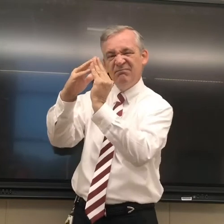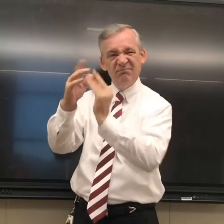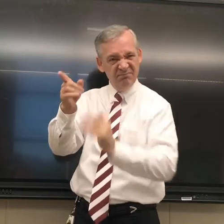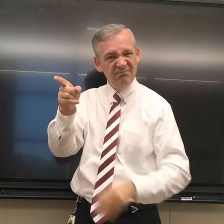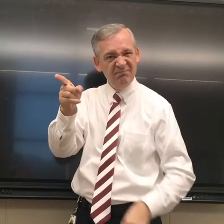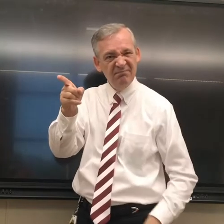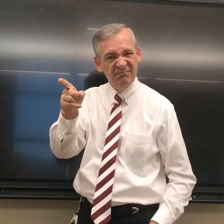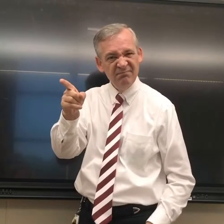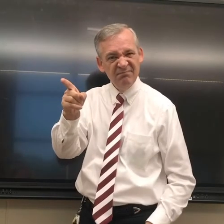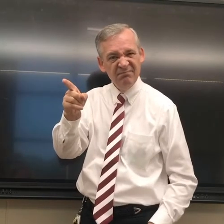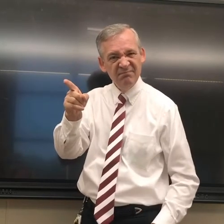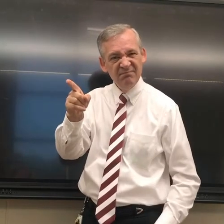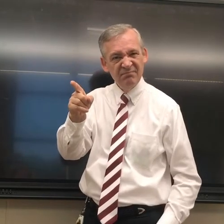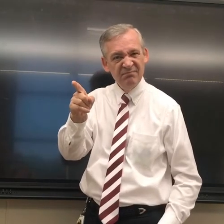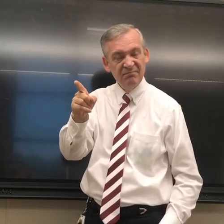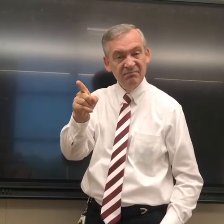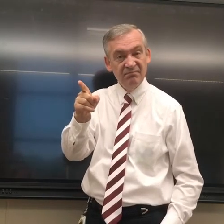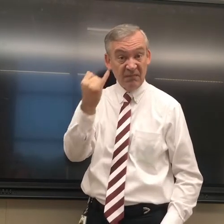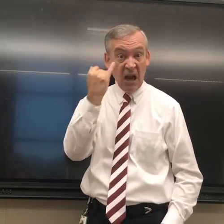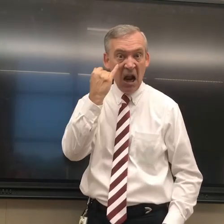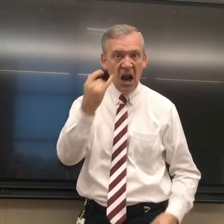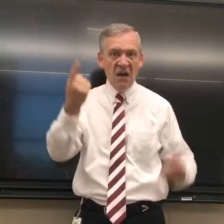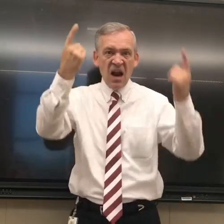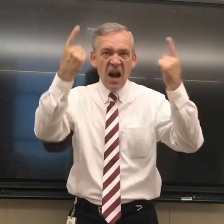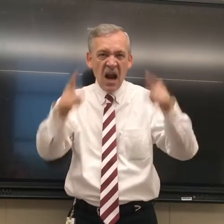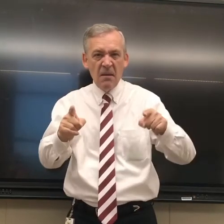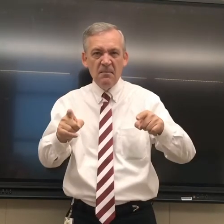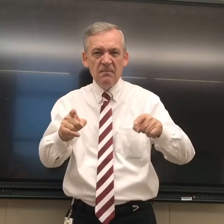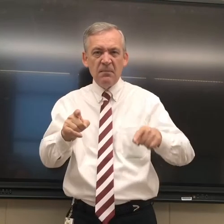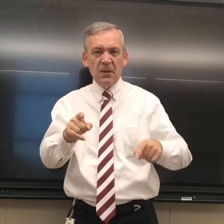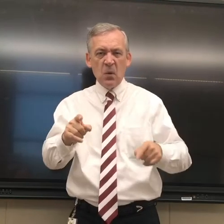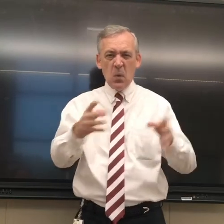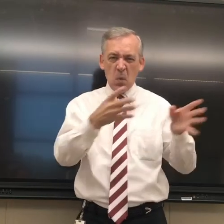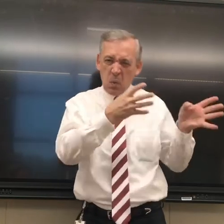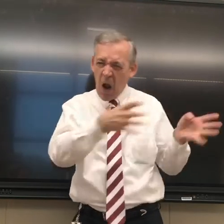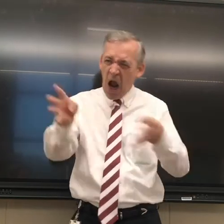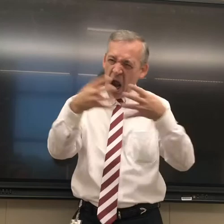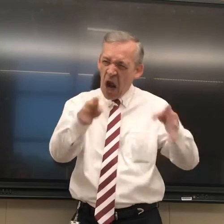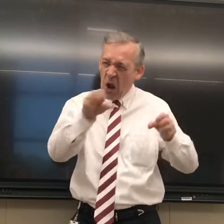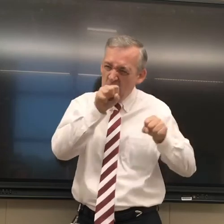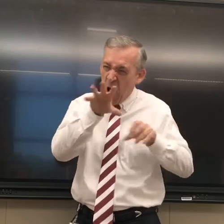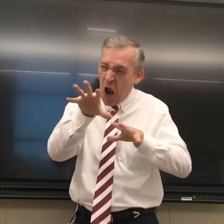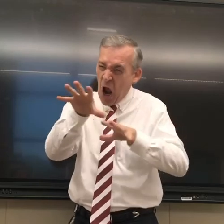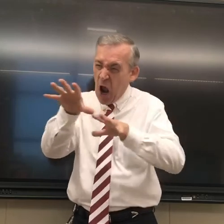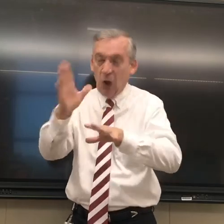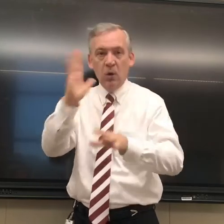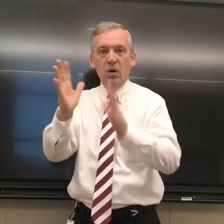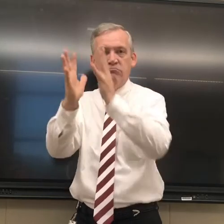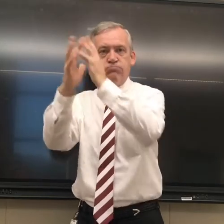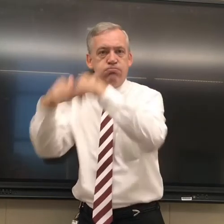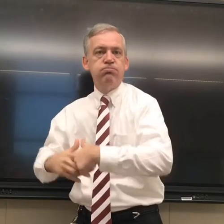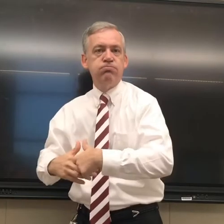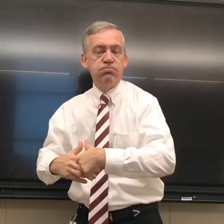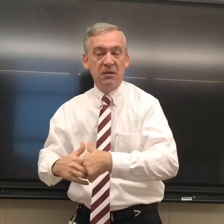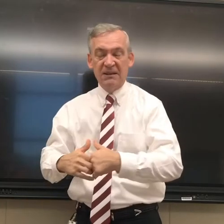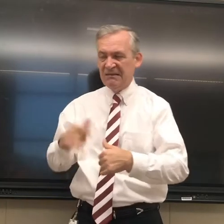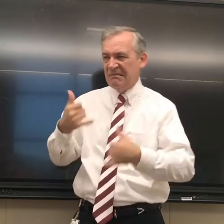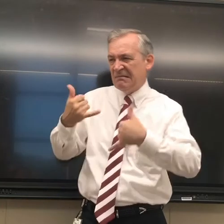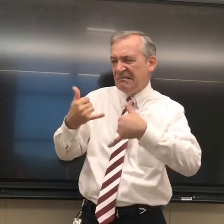A brisk wind might have blown it down, and the fact that it was still standing implied a kind of